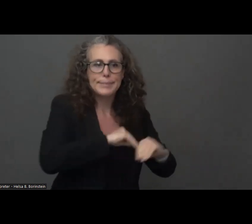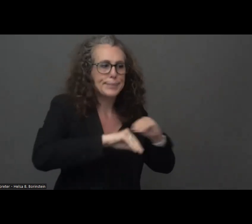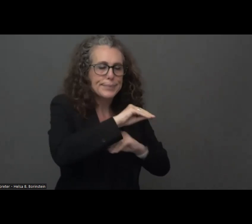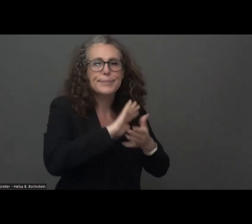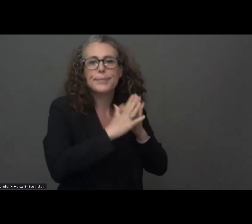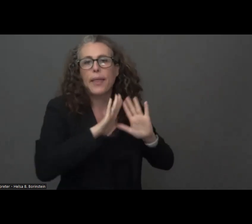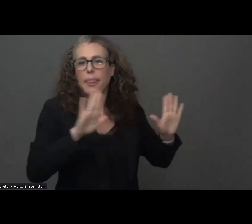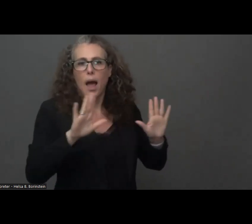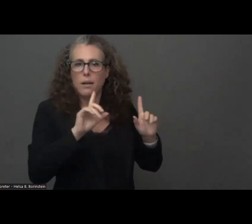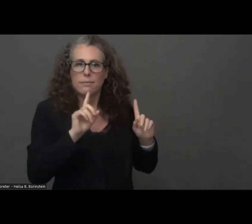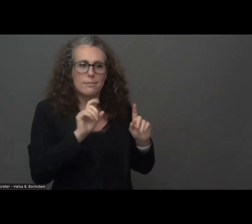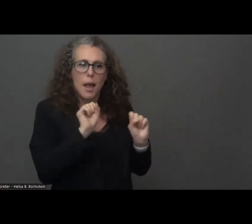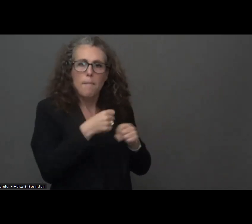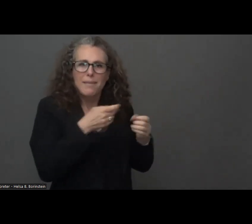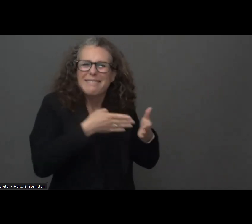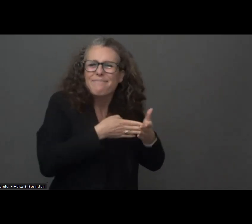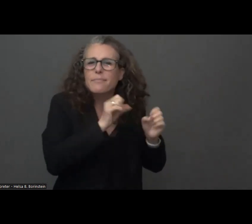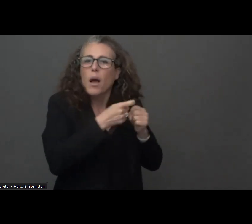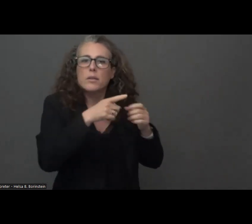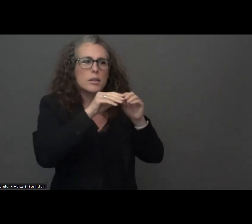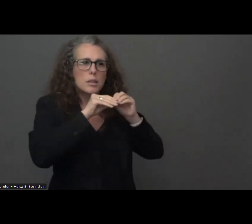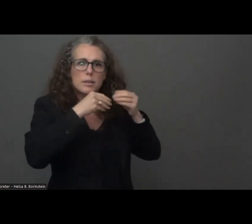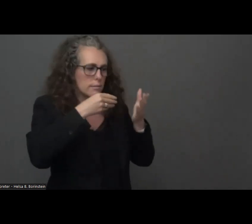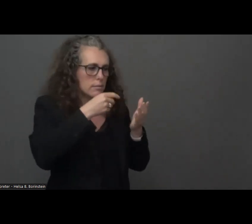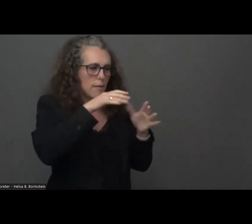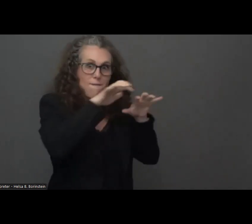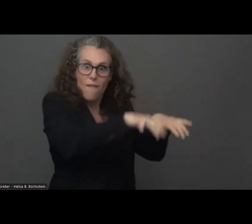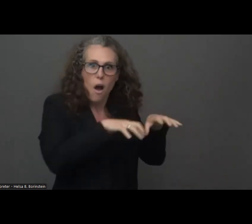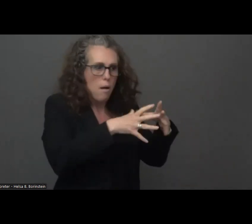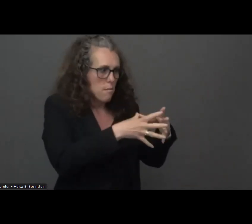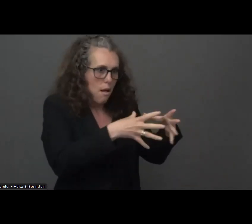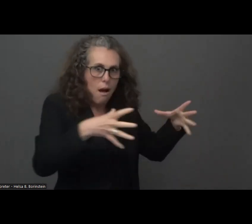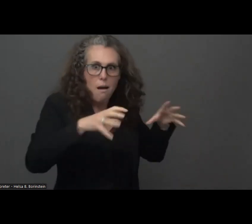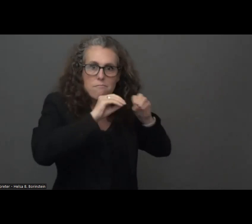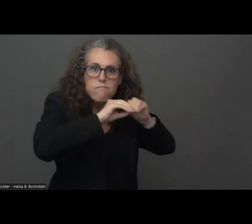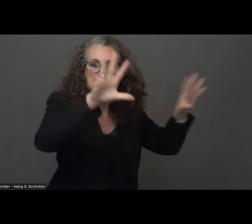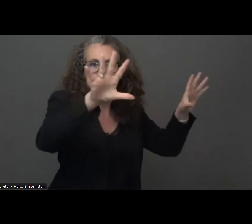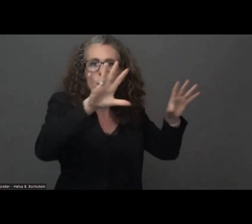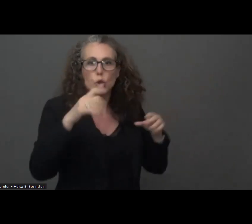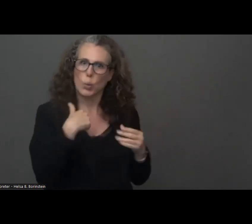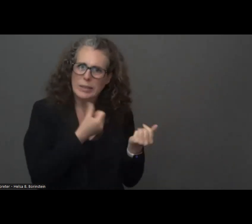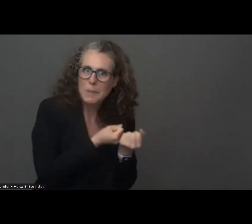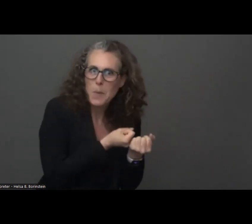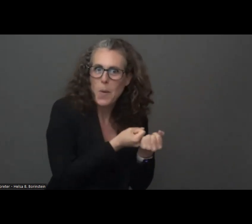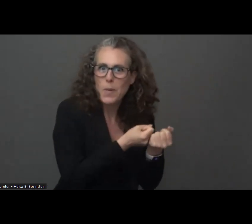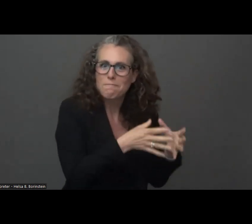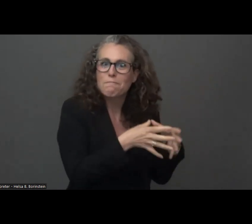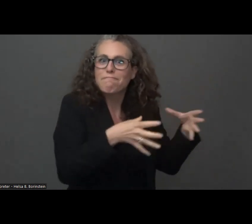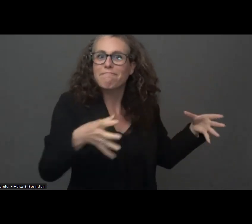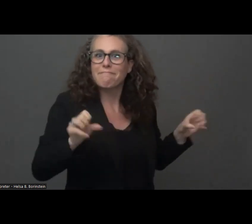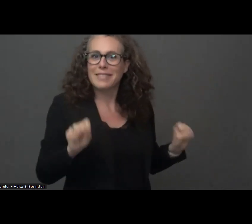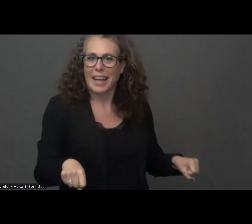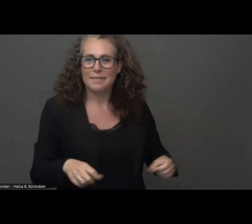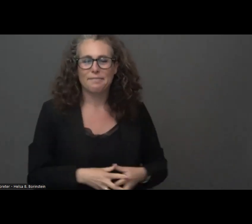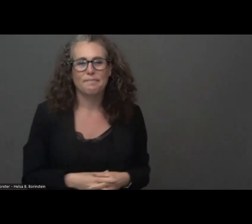farmers with disability participating in our contracted supply chain. So the intervention to increase